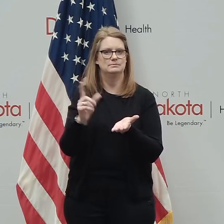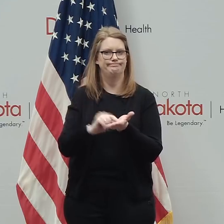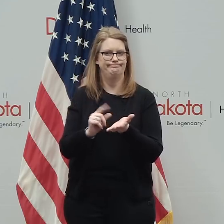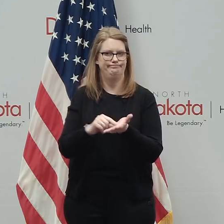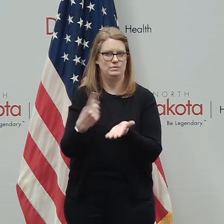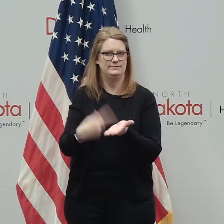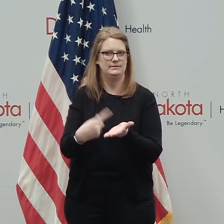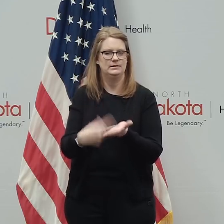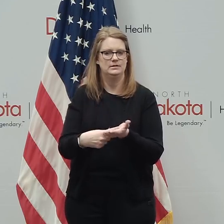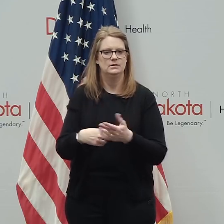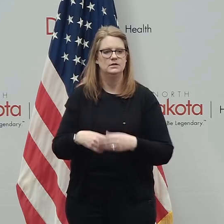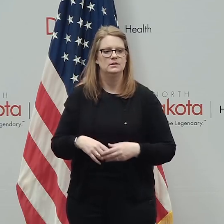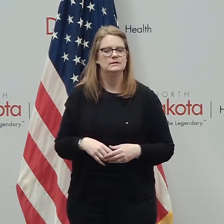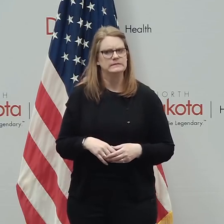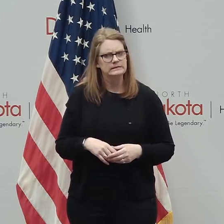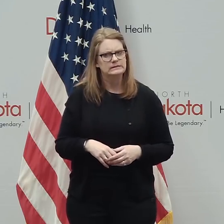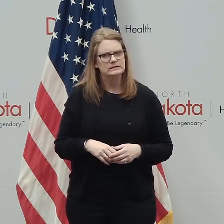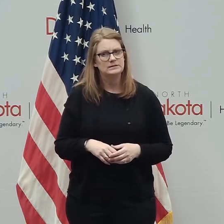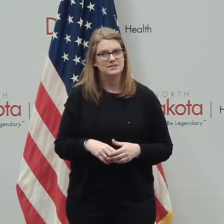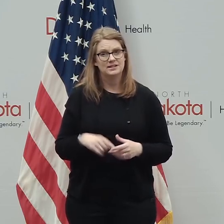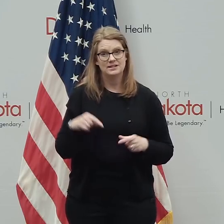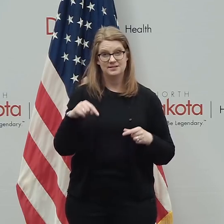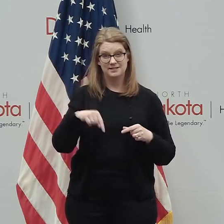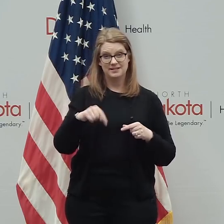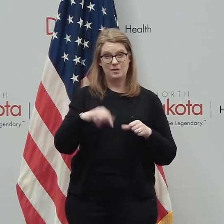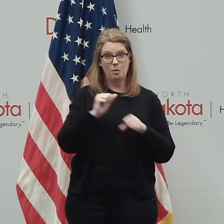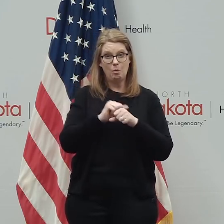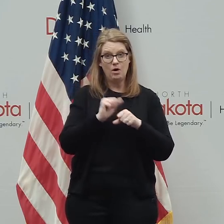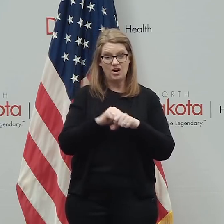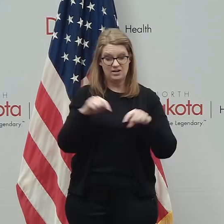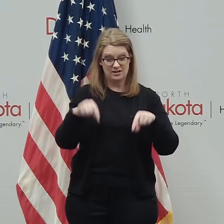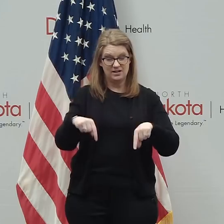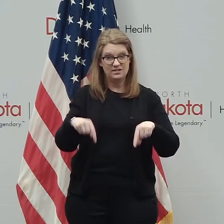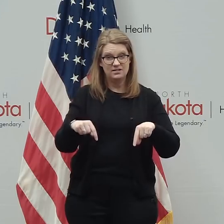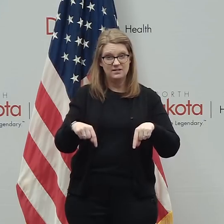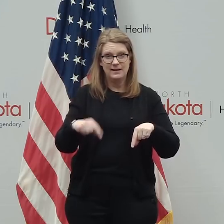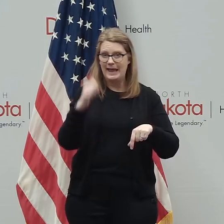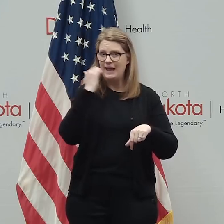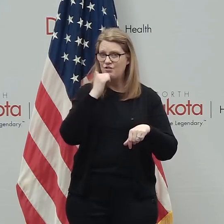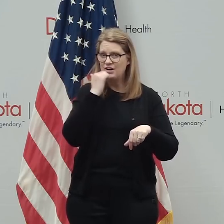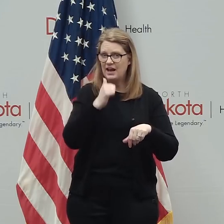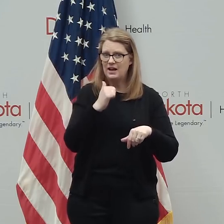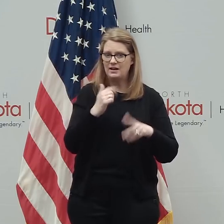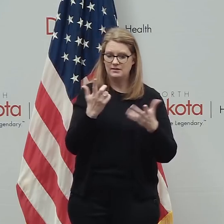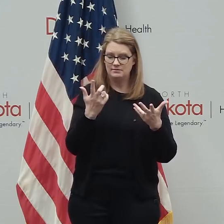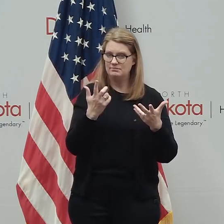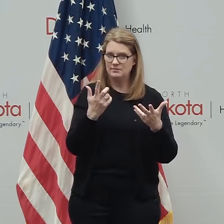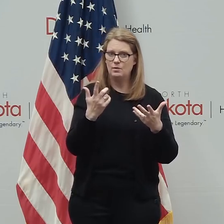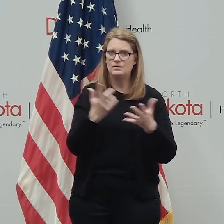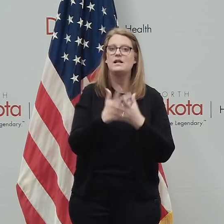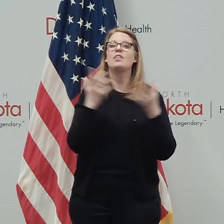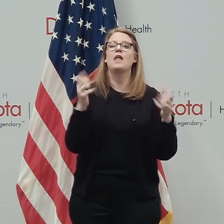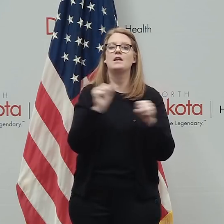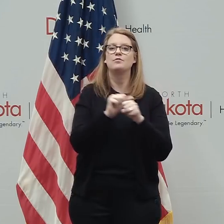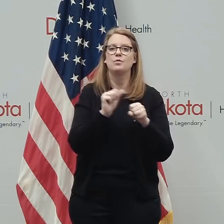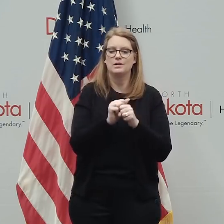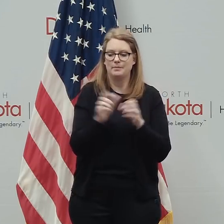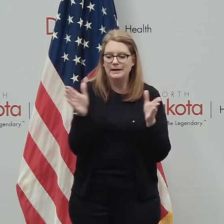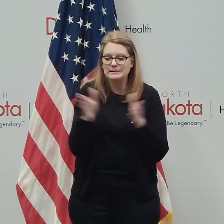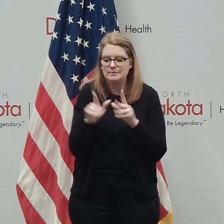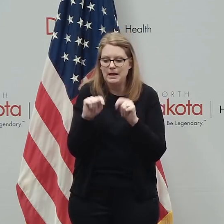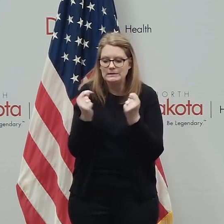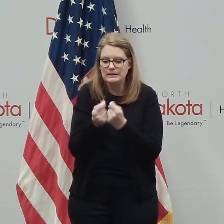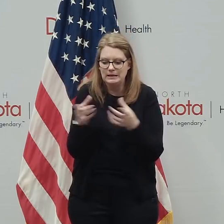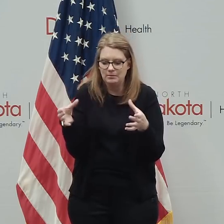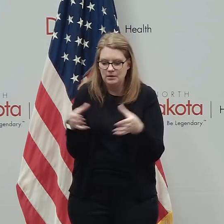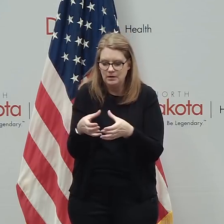again, hard for people to understand the amount of work that goes into the press conferences every day by a small team of people that have